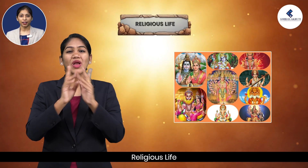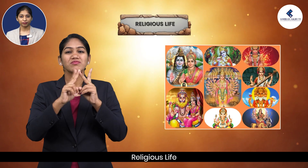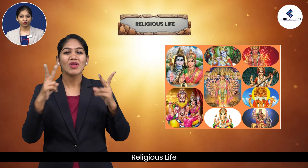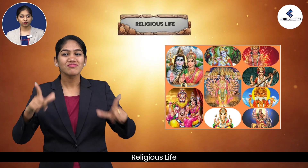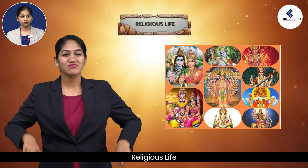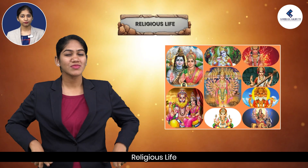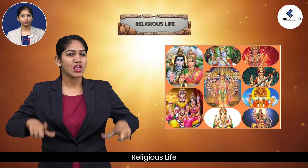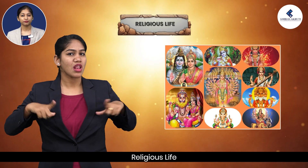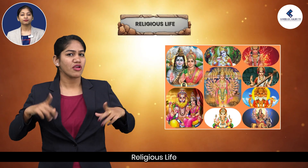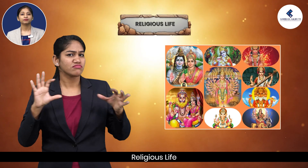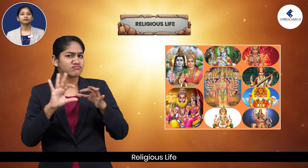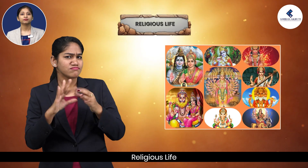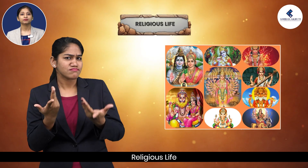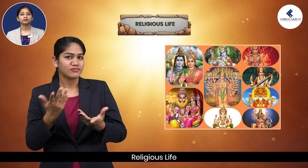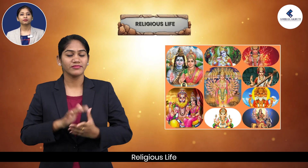Religious life.